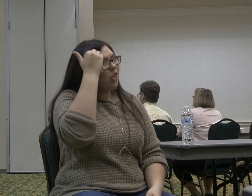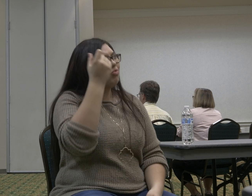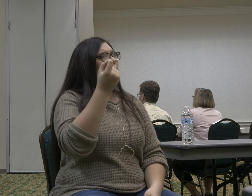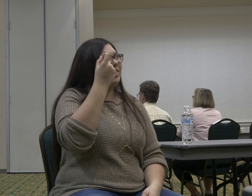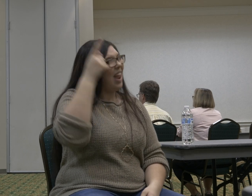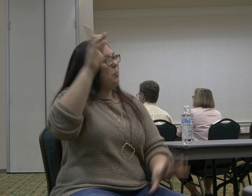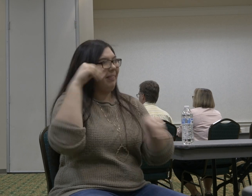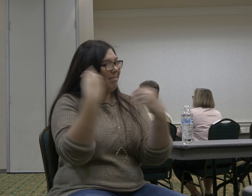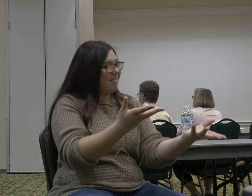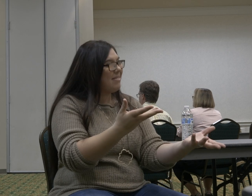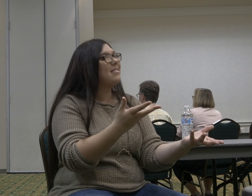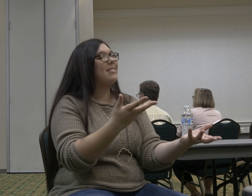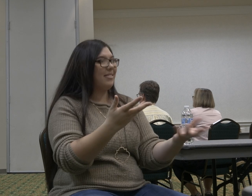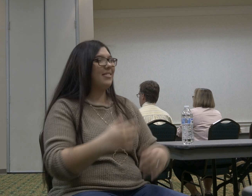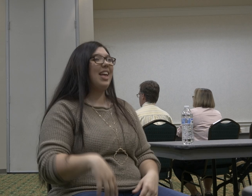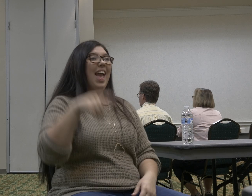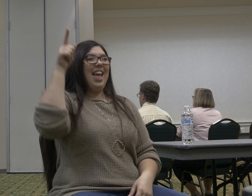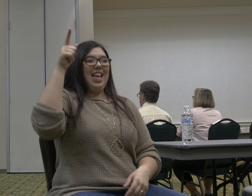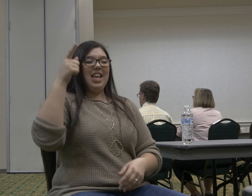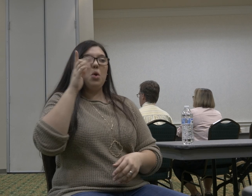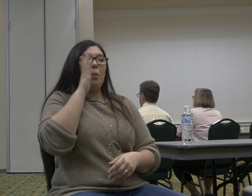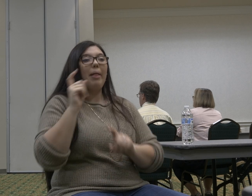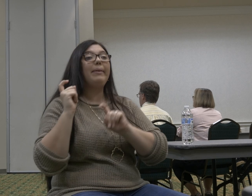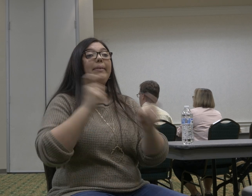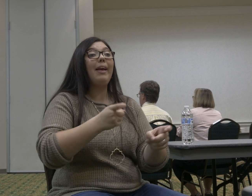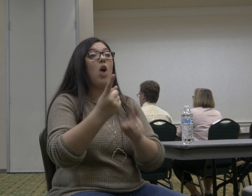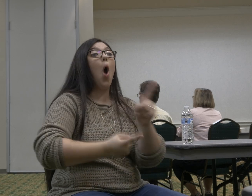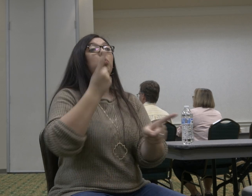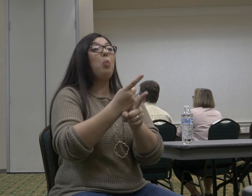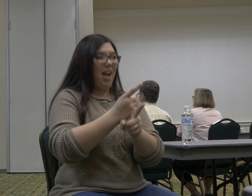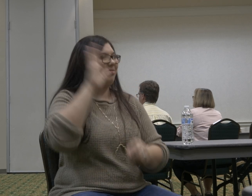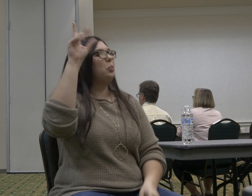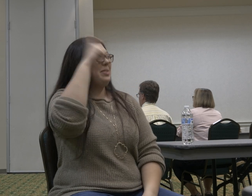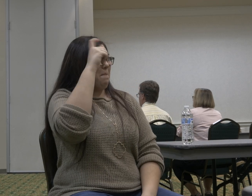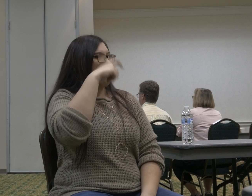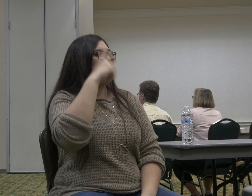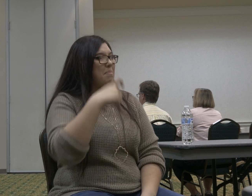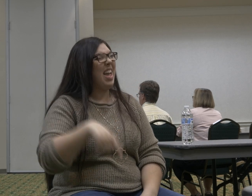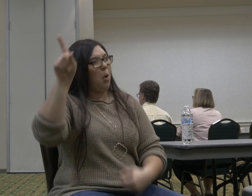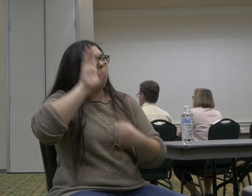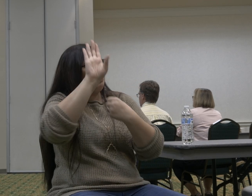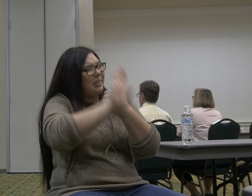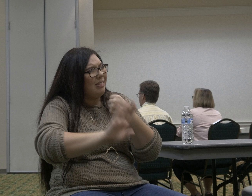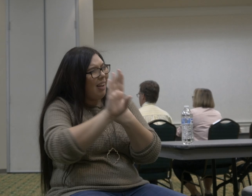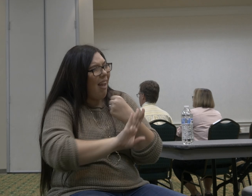He stores up sound wisdom for the upright. He is a shield to those who walk in